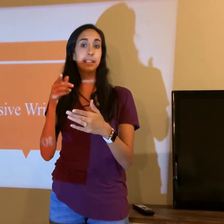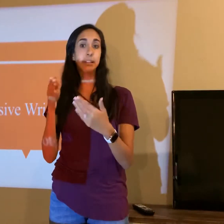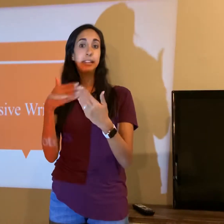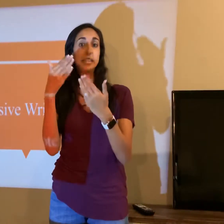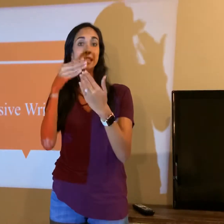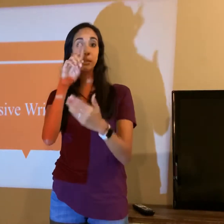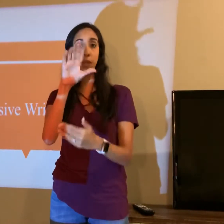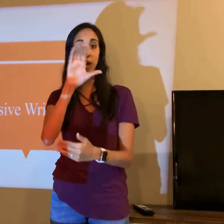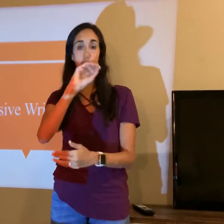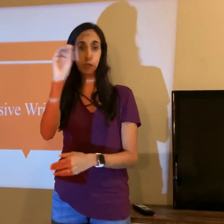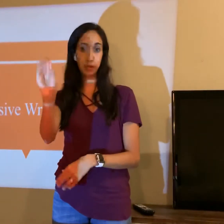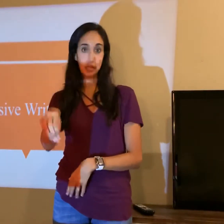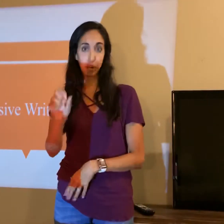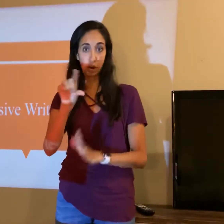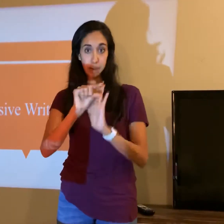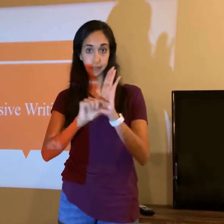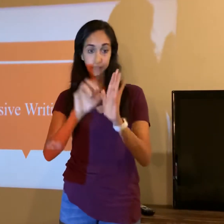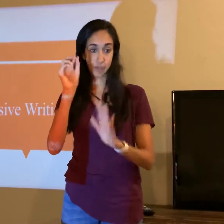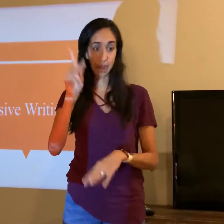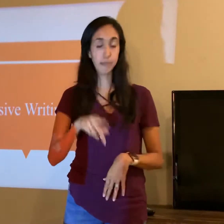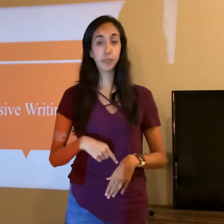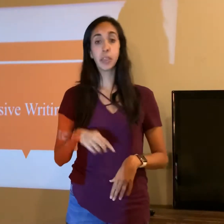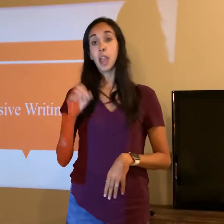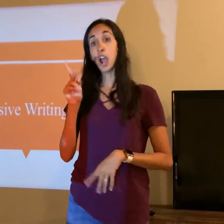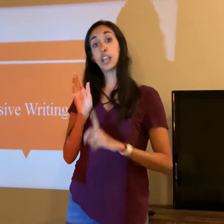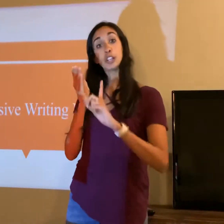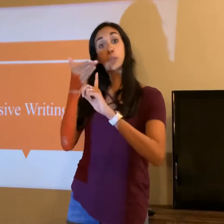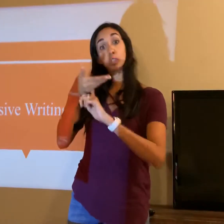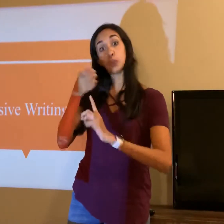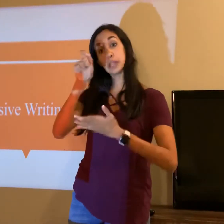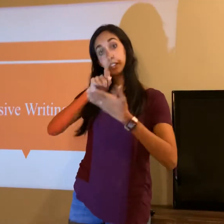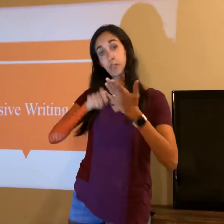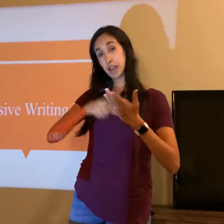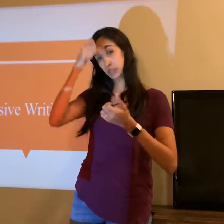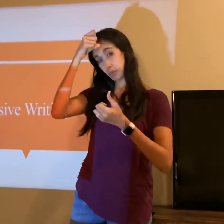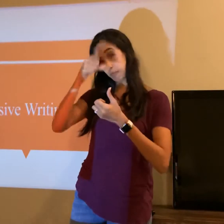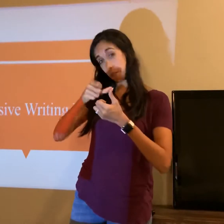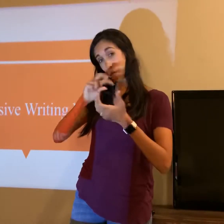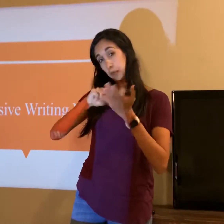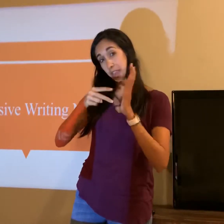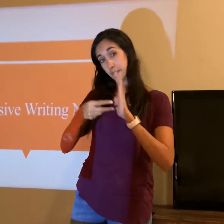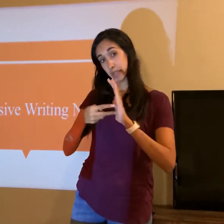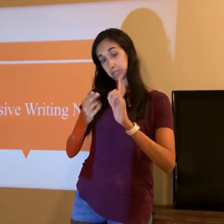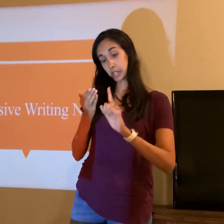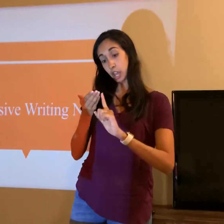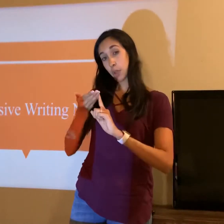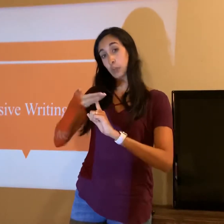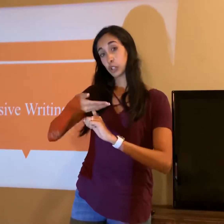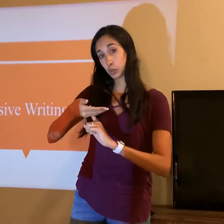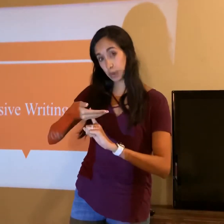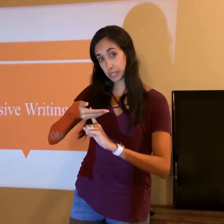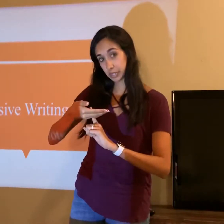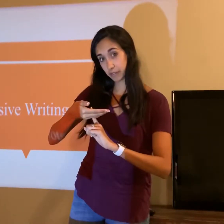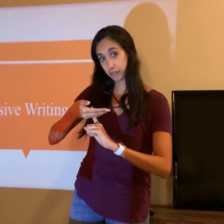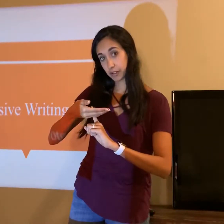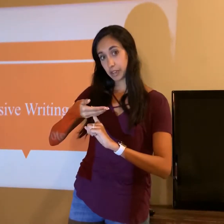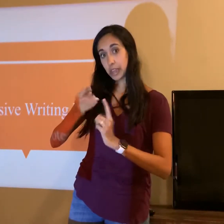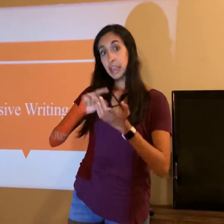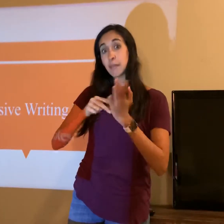an easy 100% grade, okay? All right, so persuasive writing, do we remember what that means? Persuasive means you